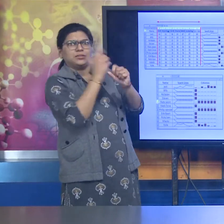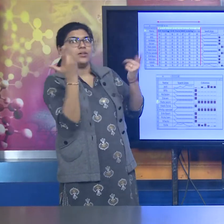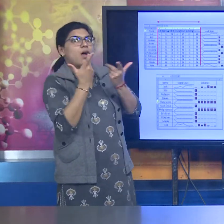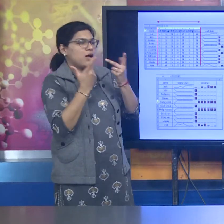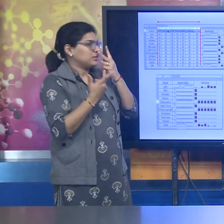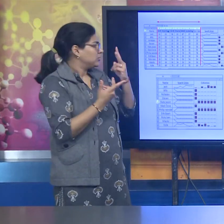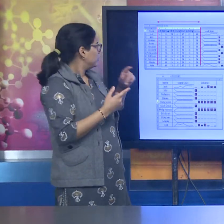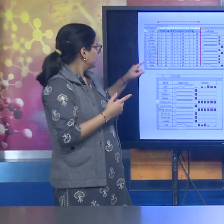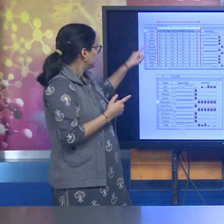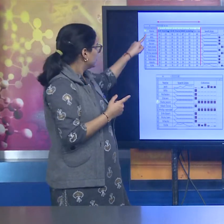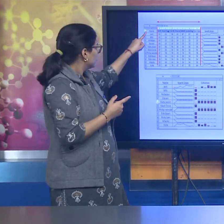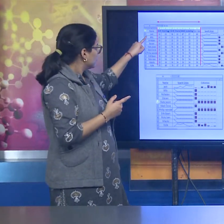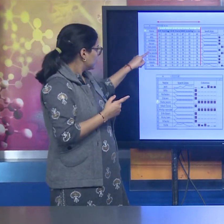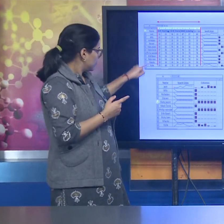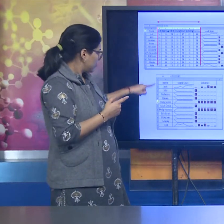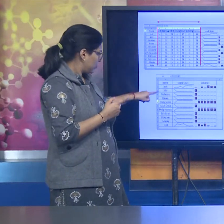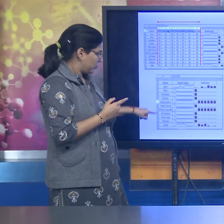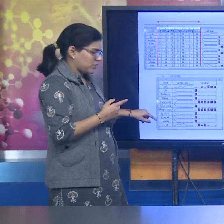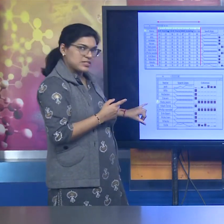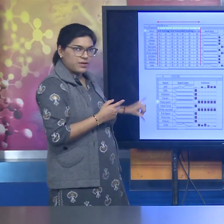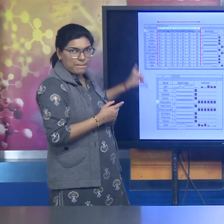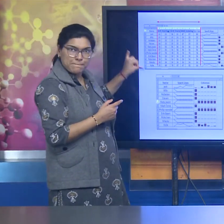These are the same pictures,